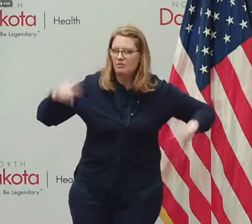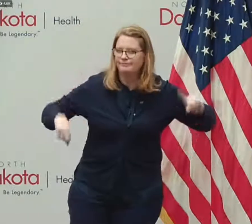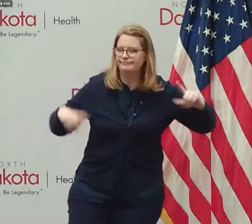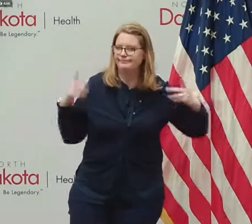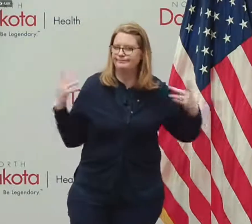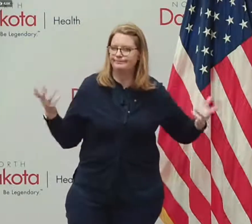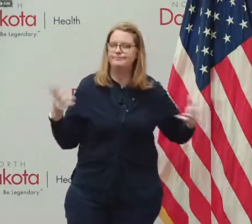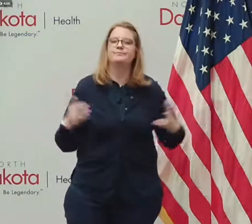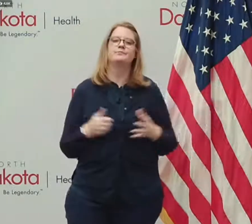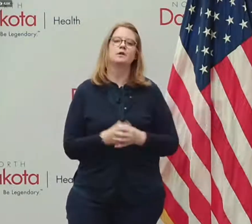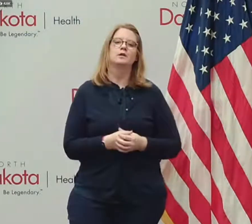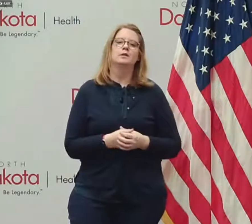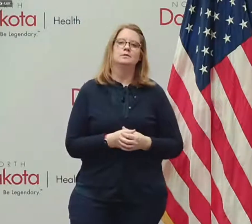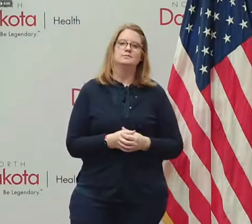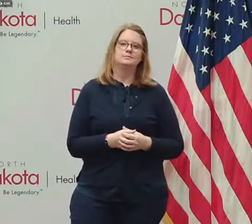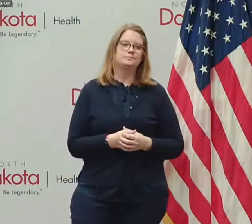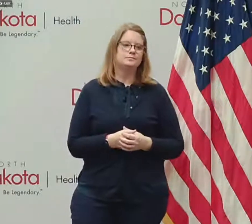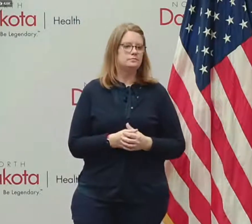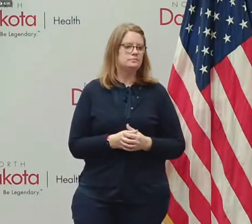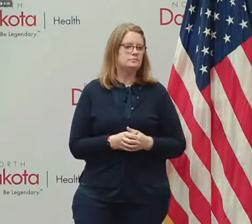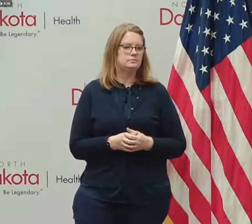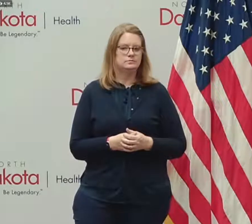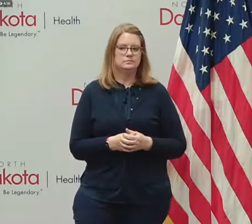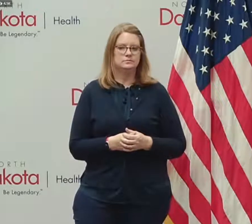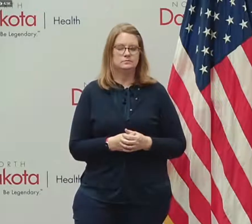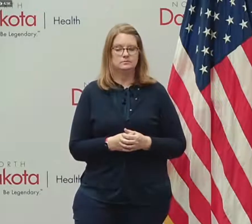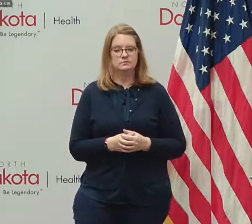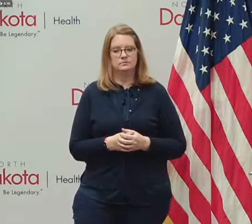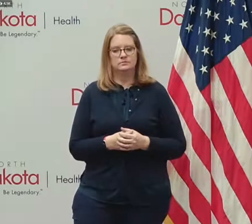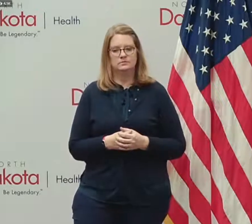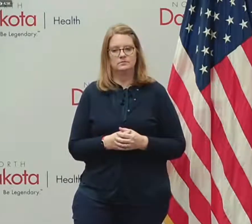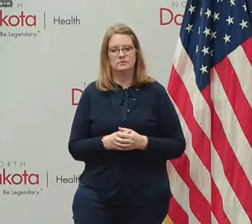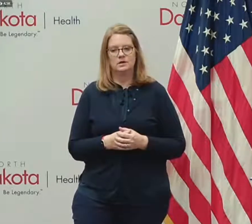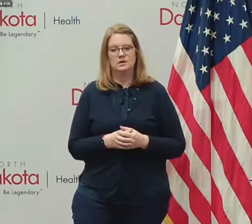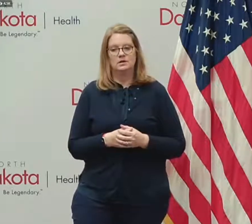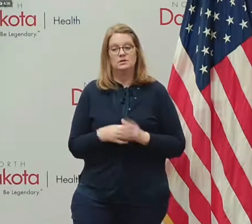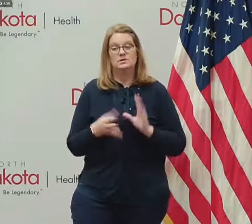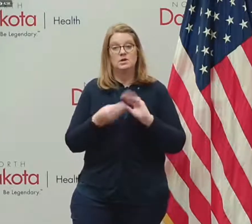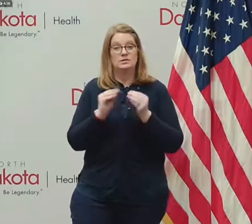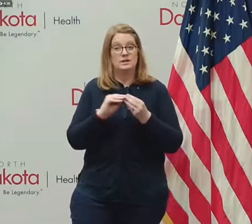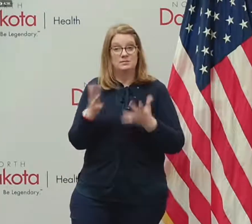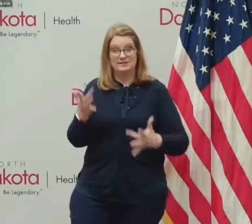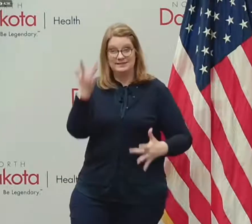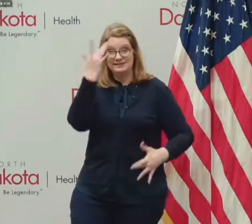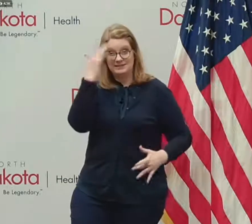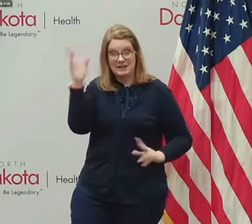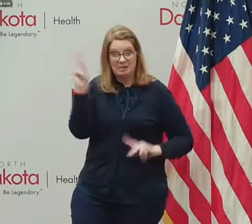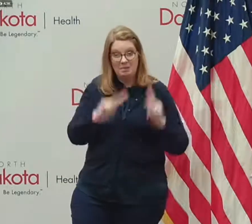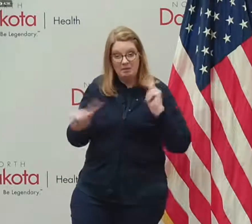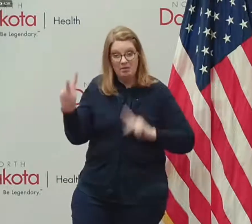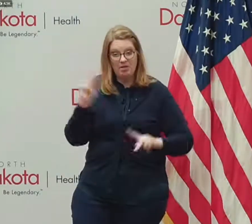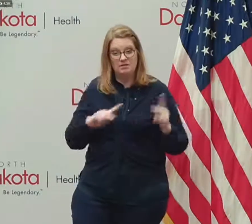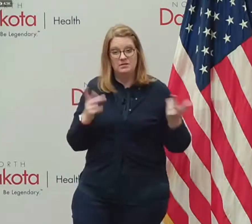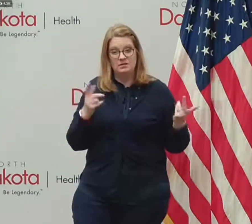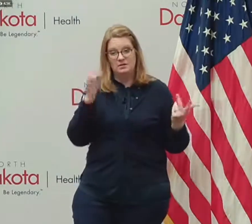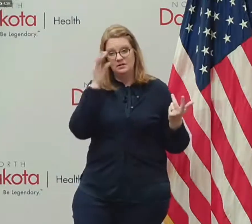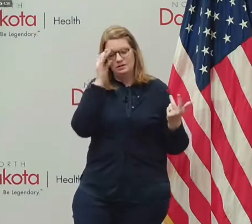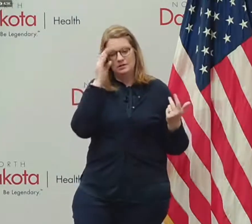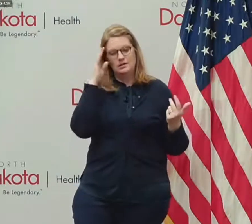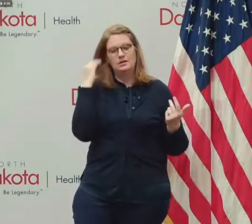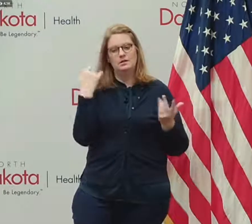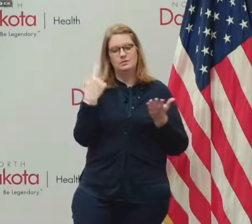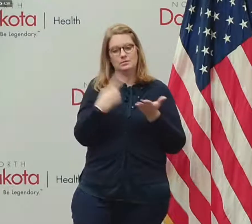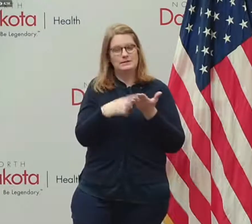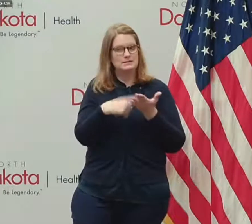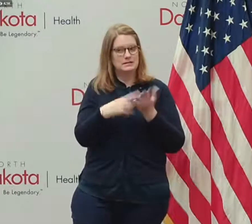from COVID. When we go to active cases across the state, I mean, again, this is the thing where we talk about